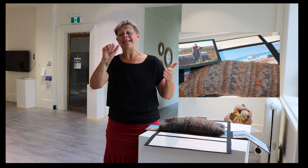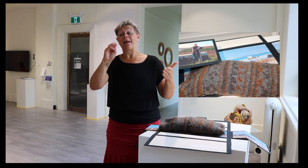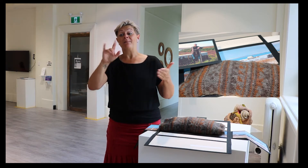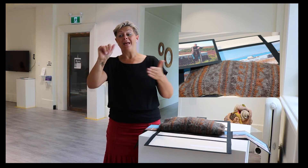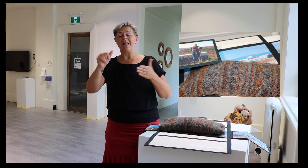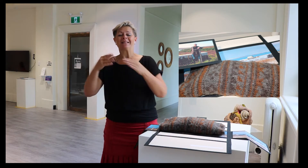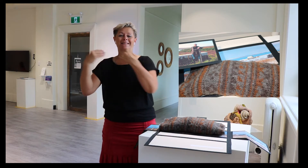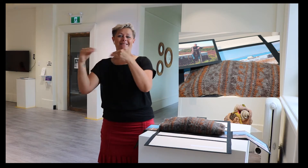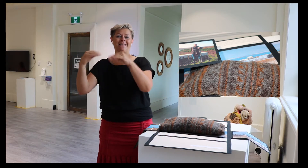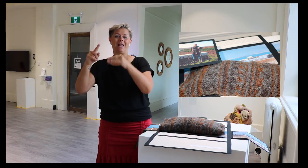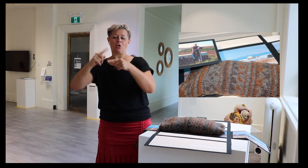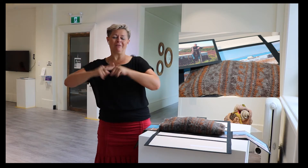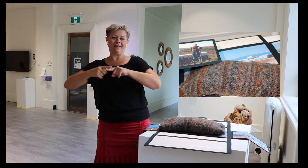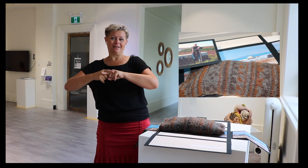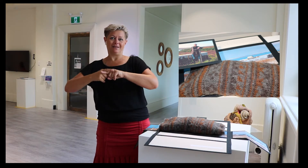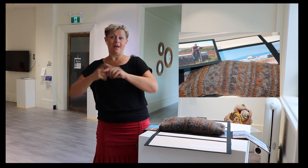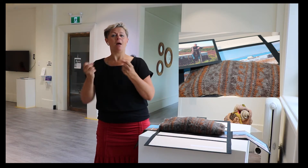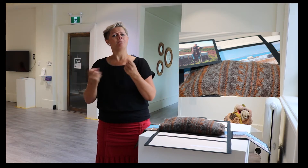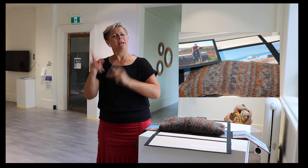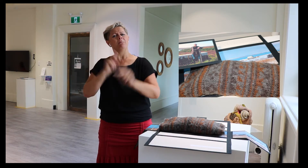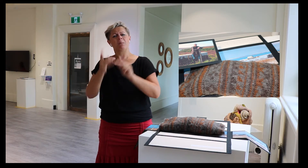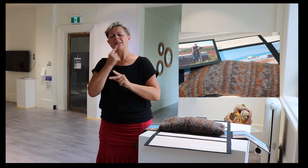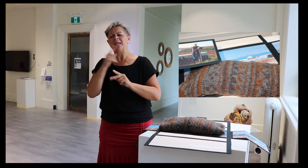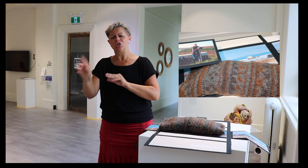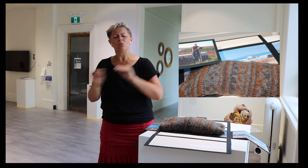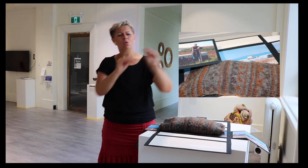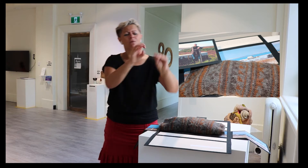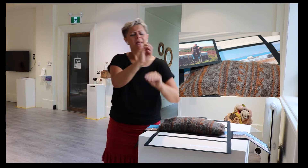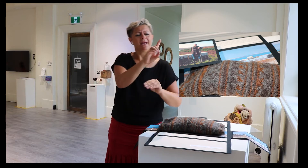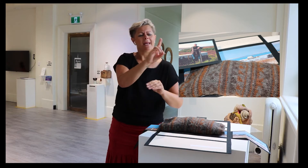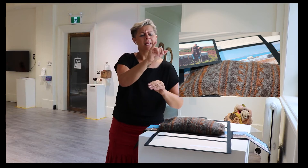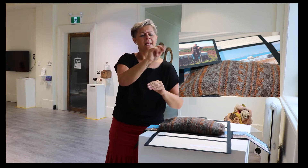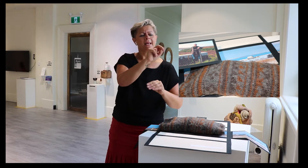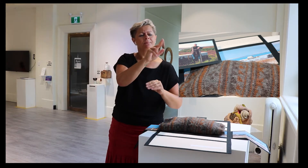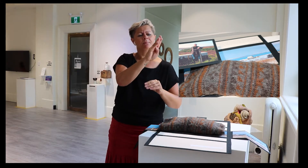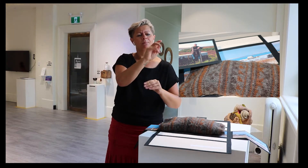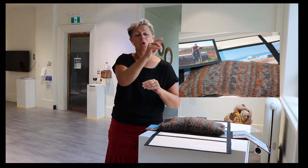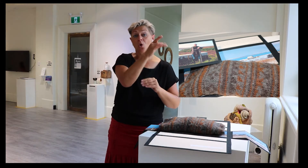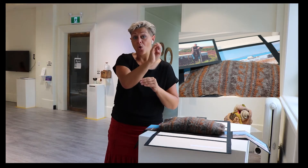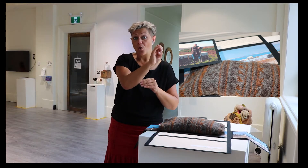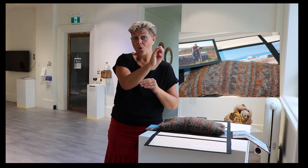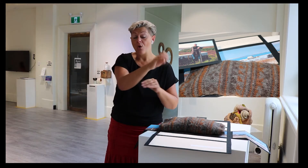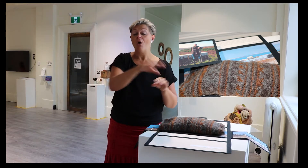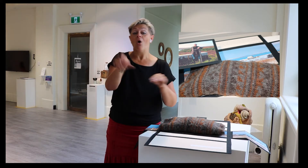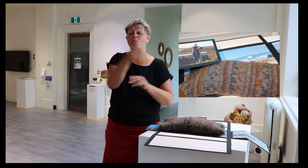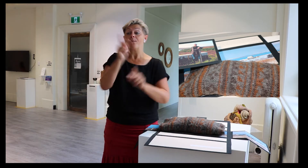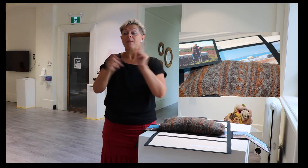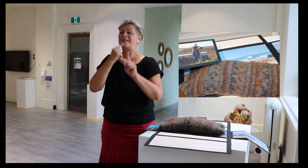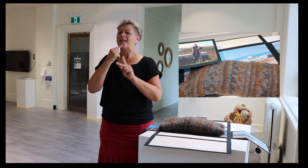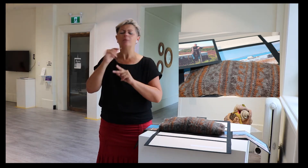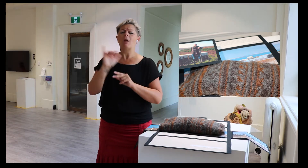knitwear. Many suggested she moved to Edinburgh and then possibly to Africa. A further search found